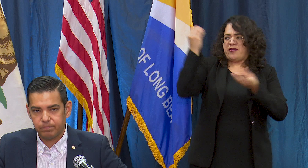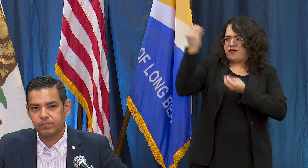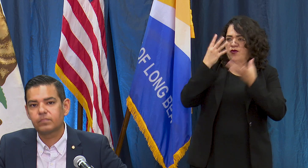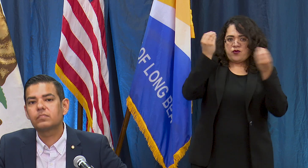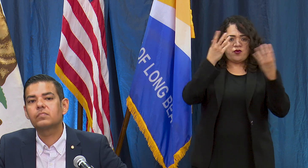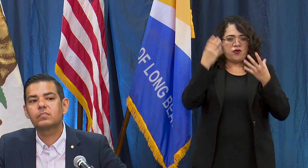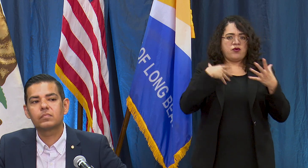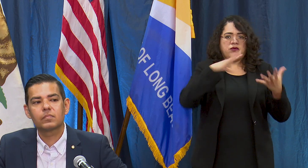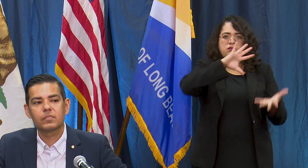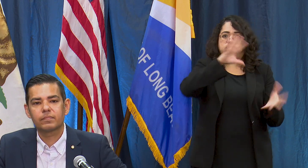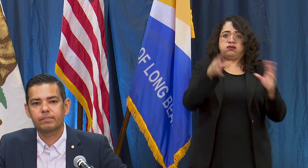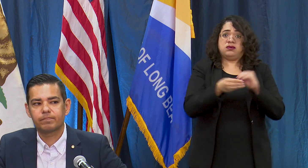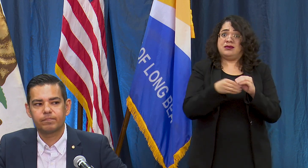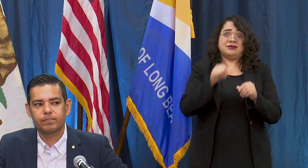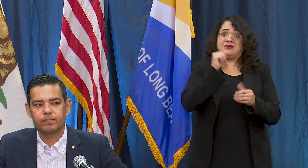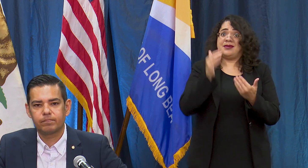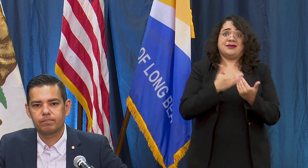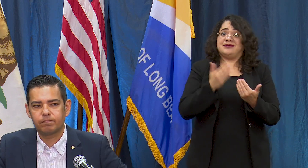forward.